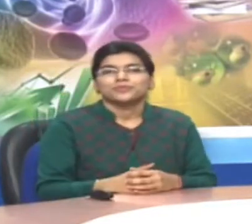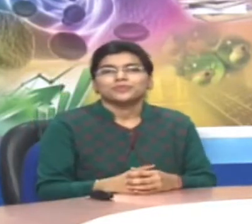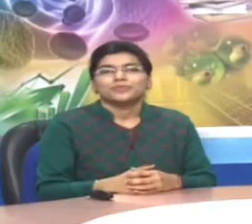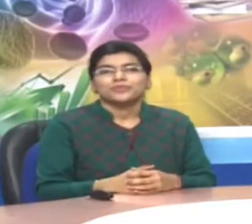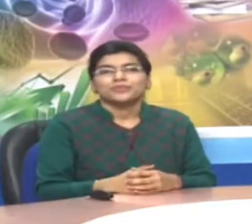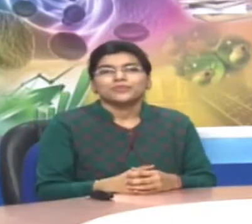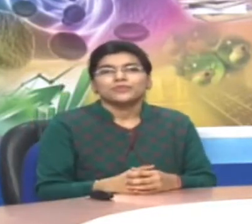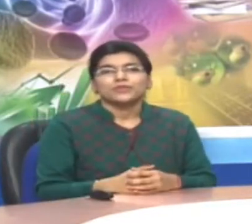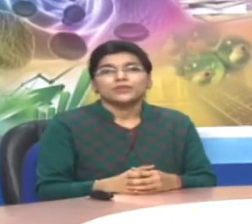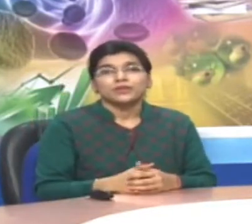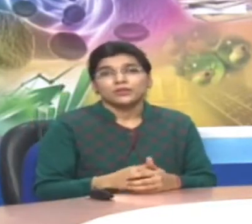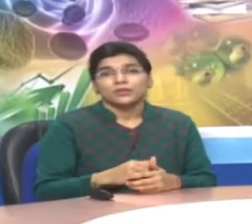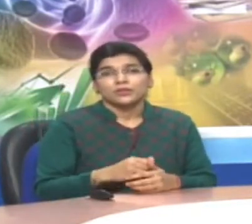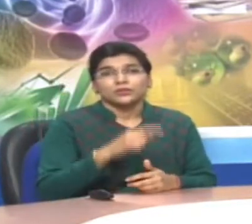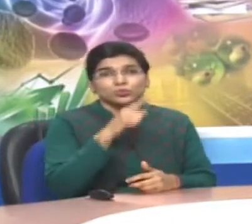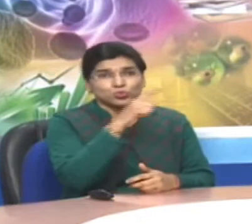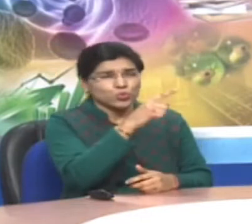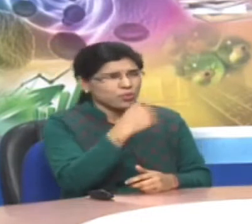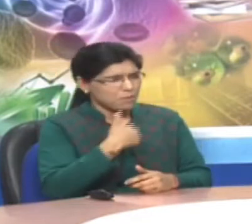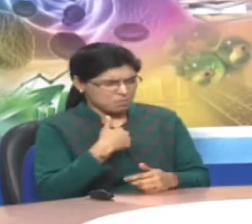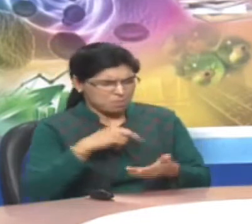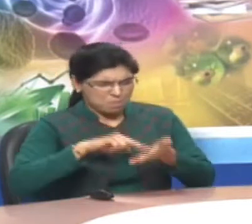A little sudden, isn't it?